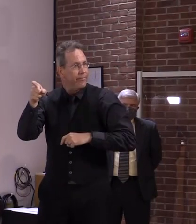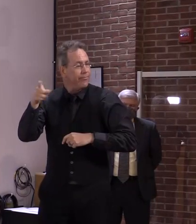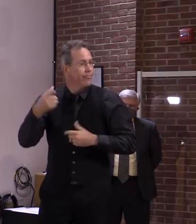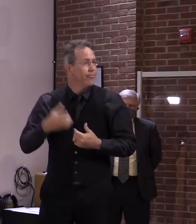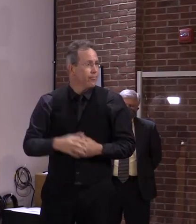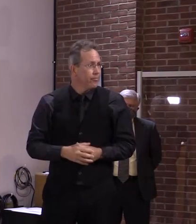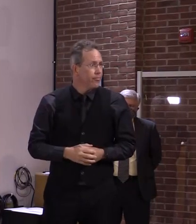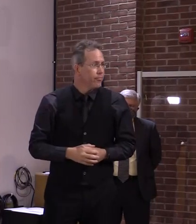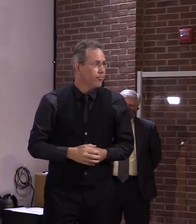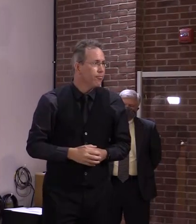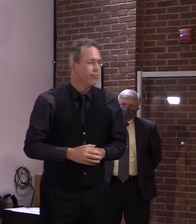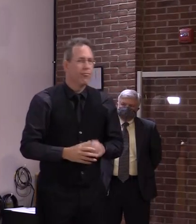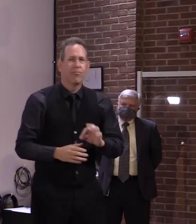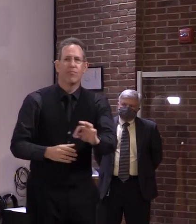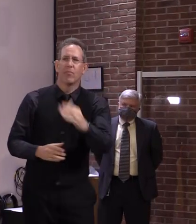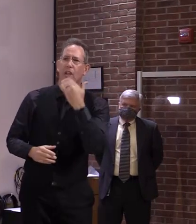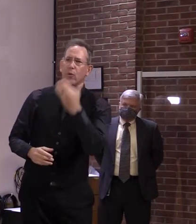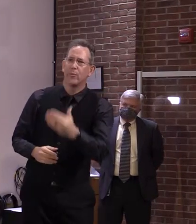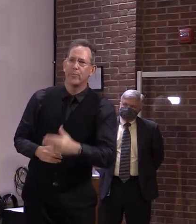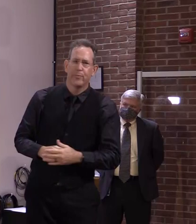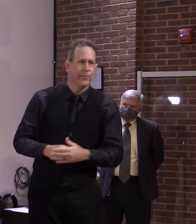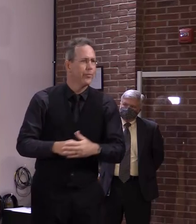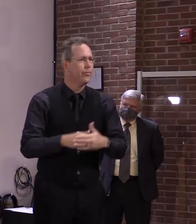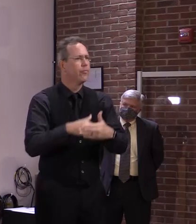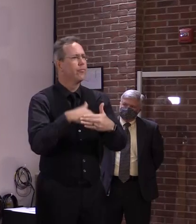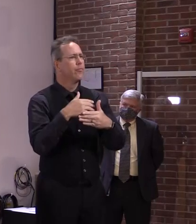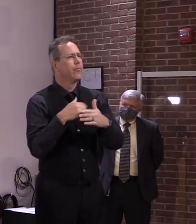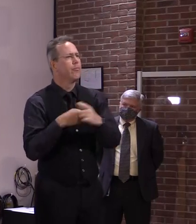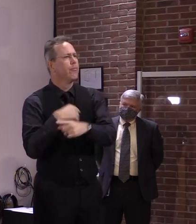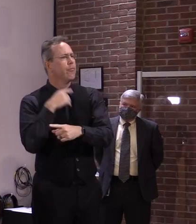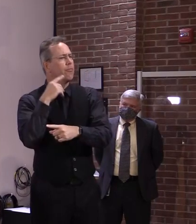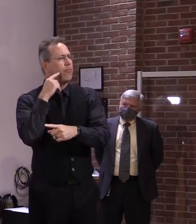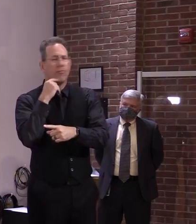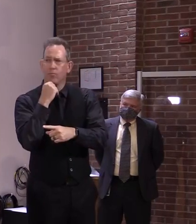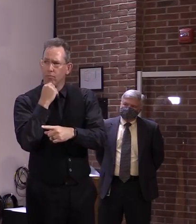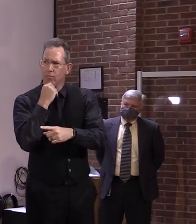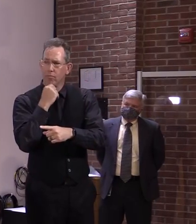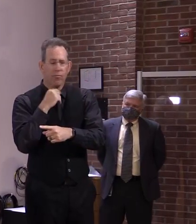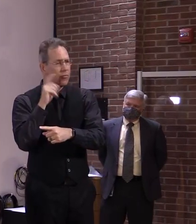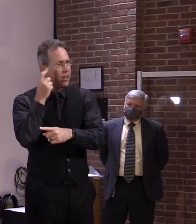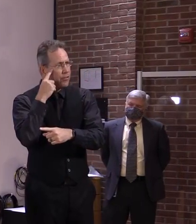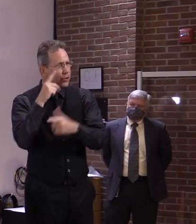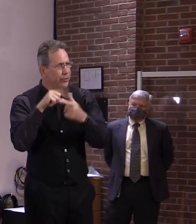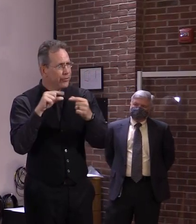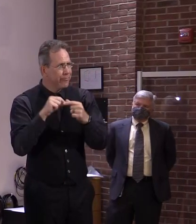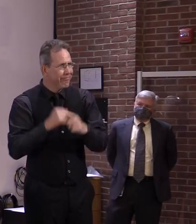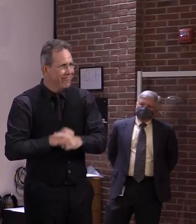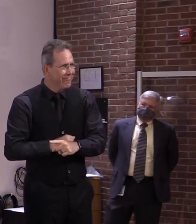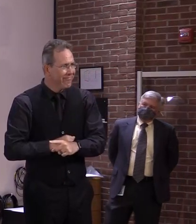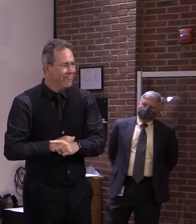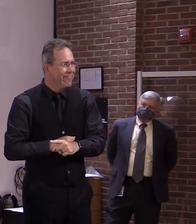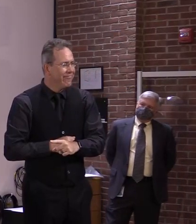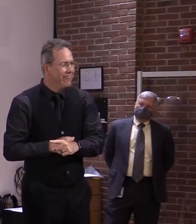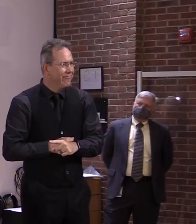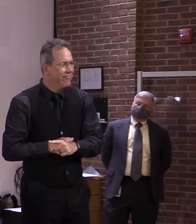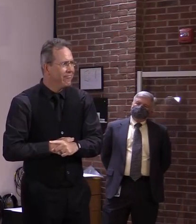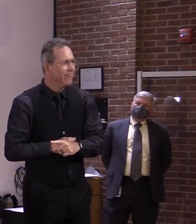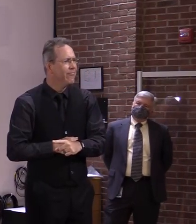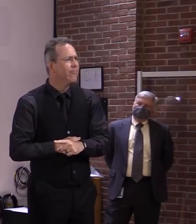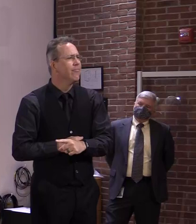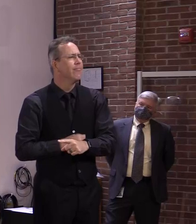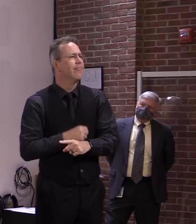Thank you very much. Along with that, Kat, just to take off from where Dr. Levine spoke